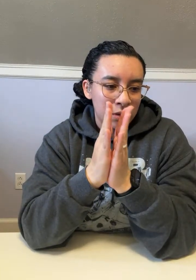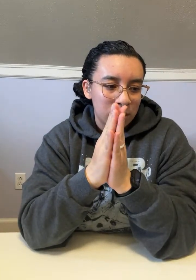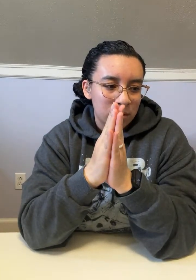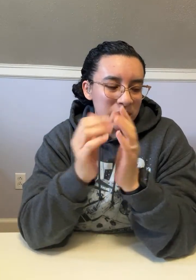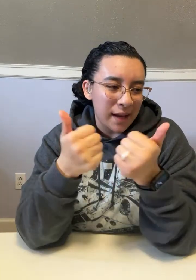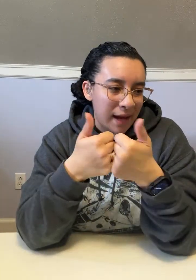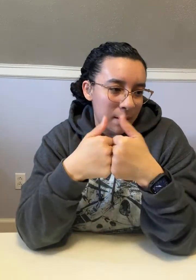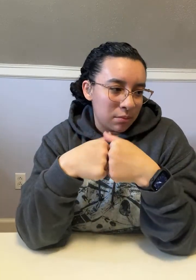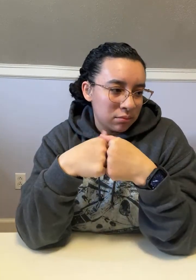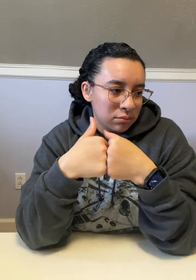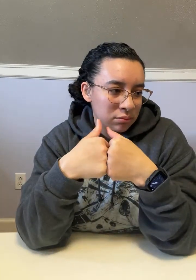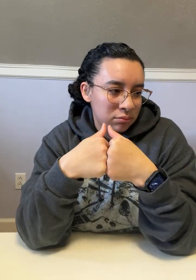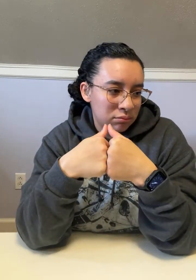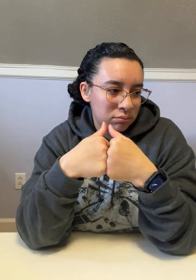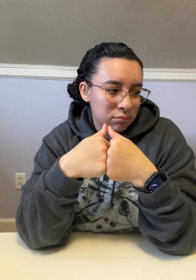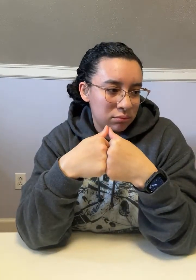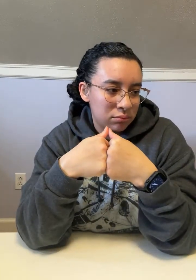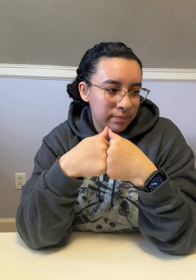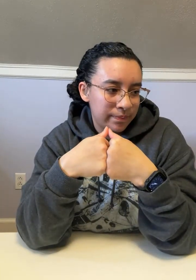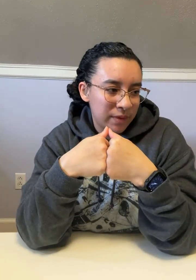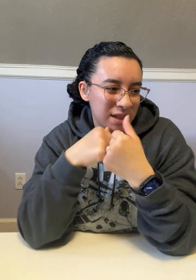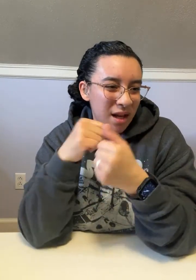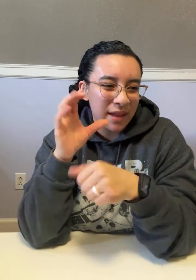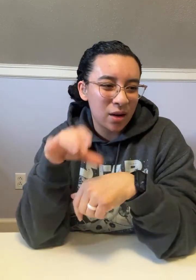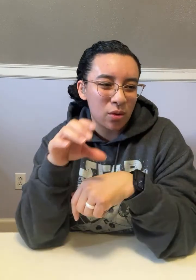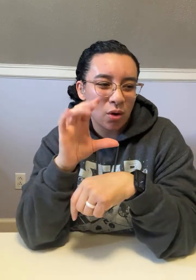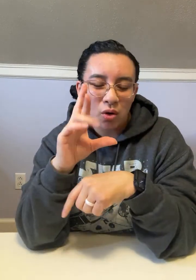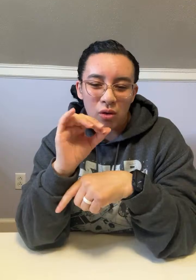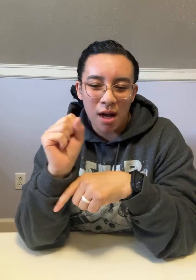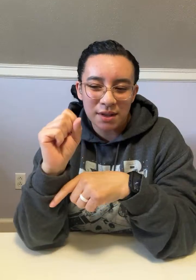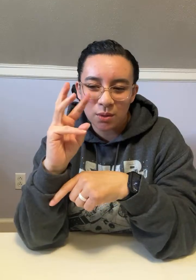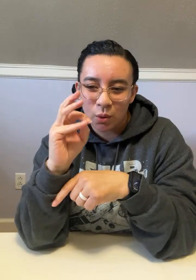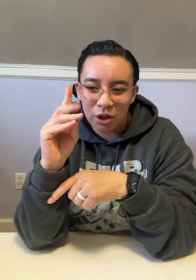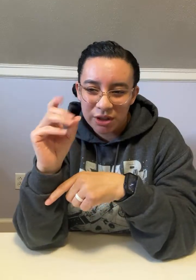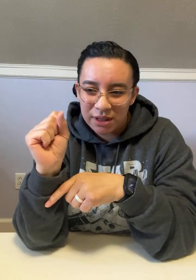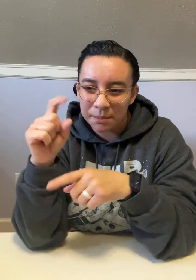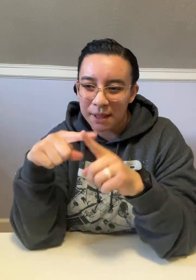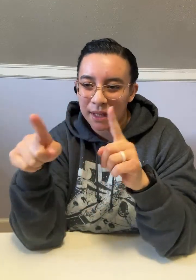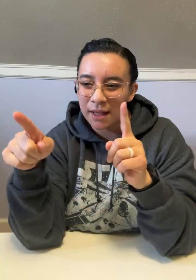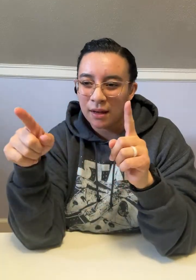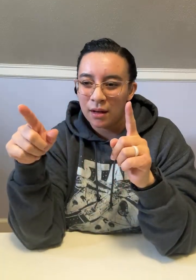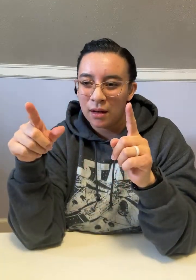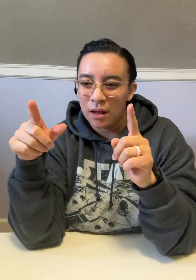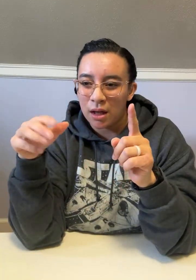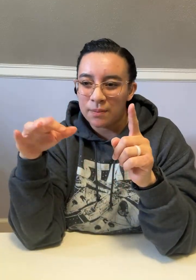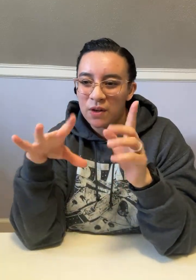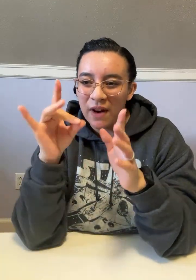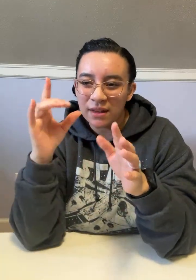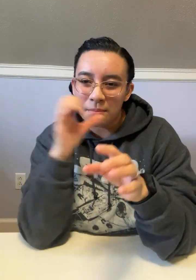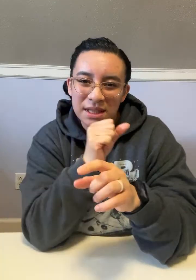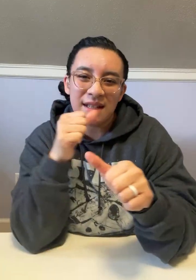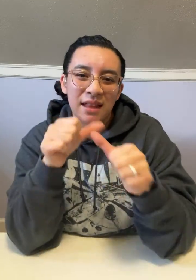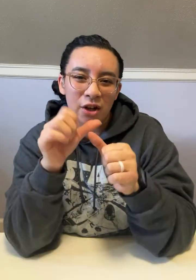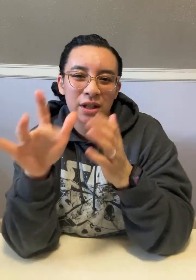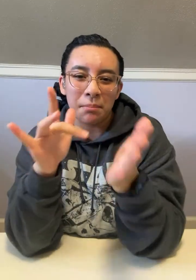what's that game? It's not like crosswords, but you find the missing letter in the